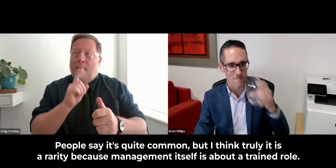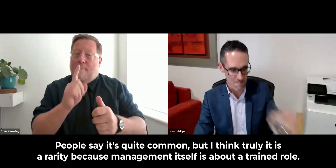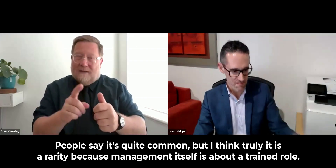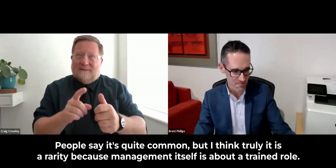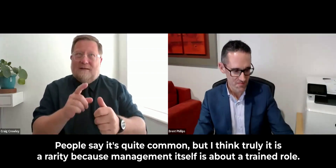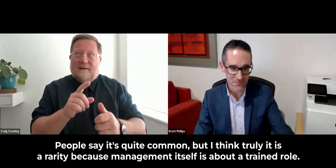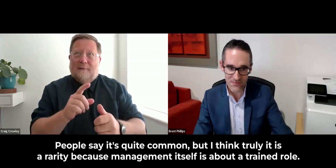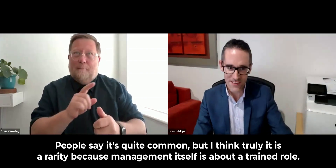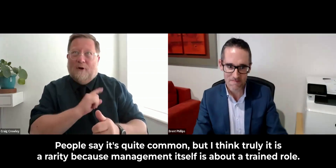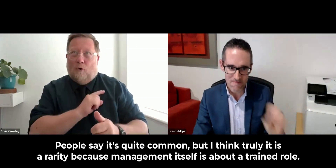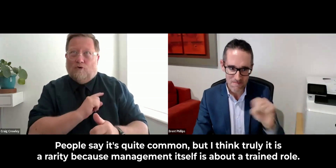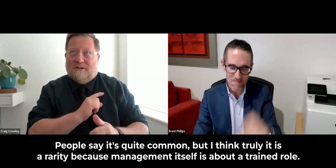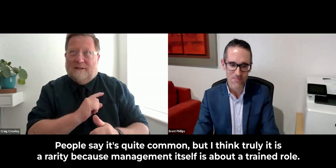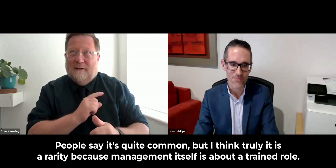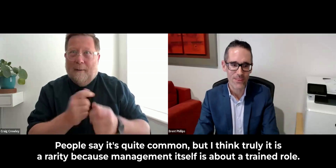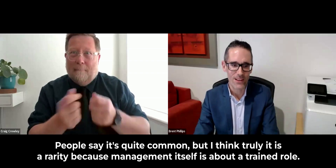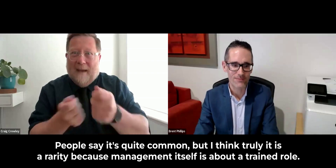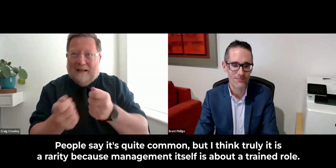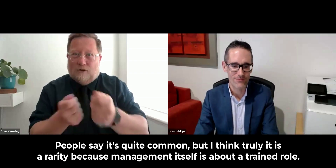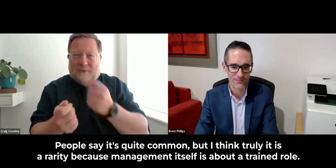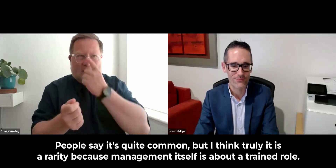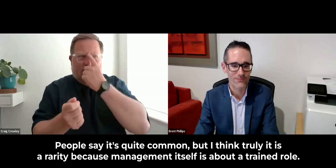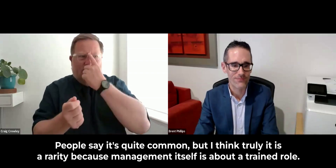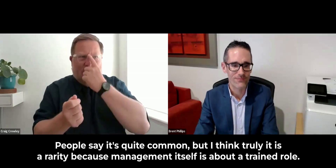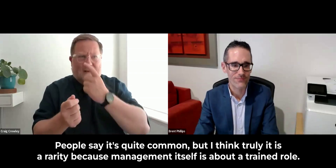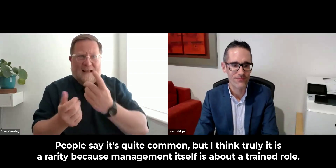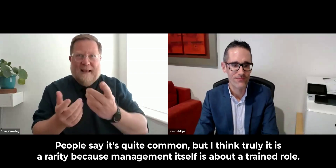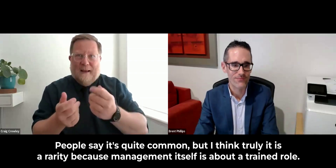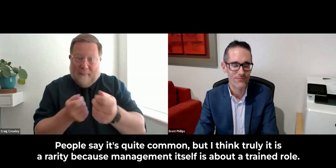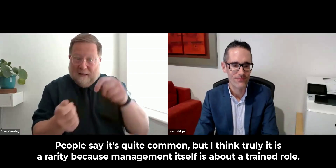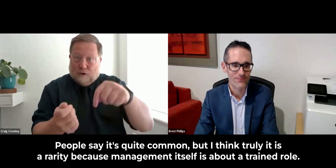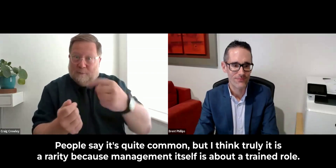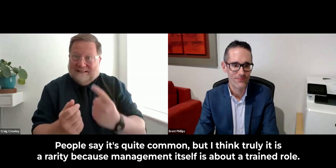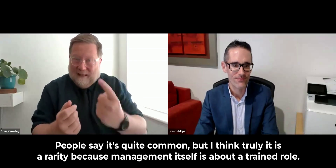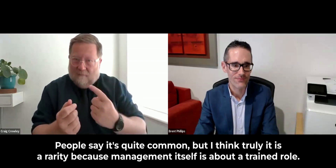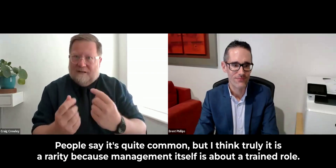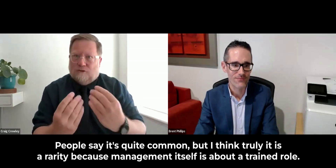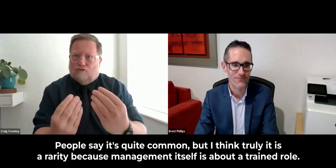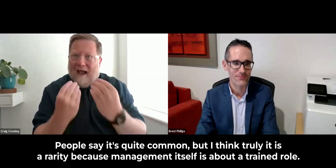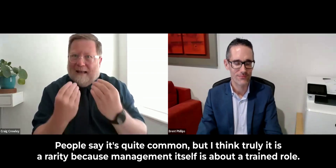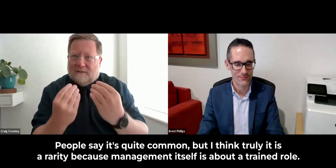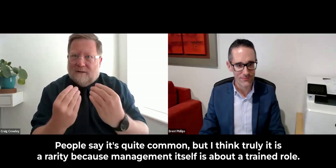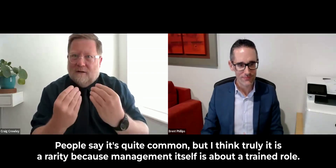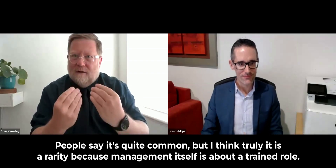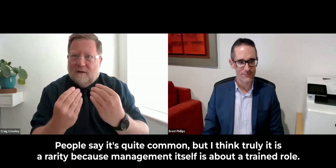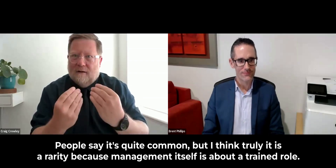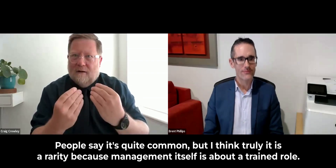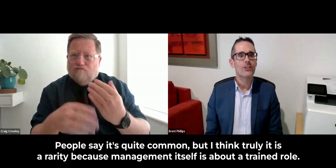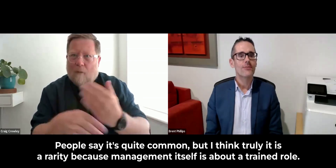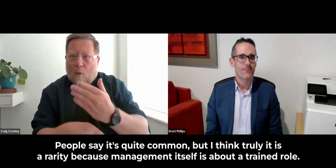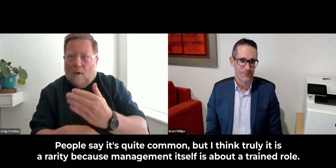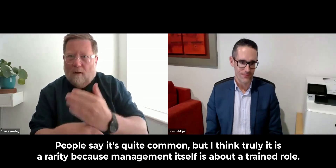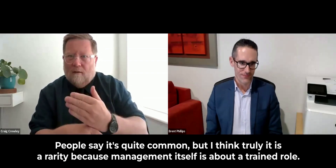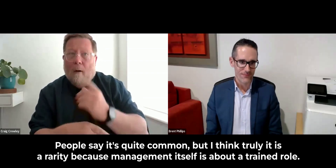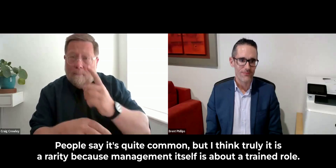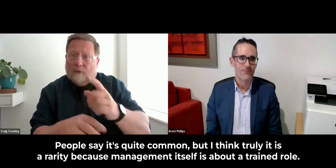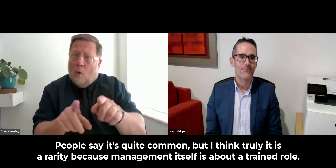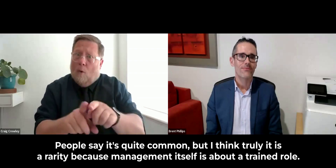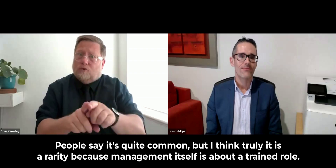think truly it is a rarity, because management itself is about a